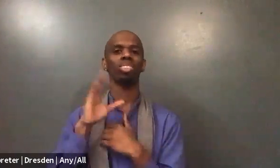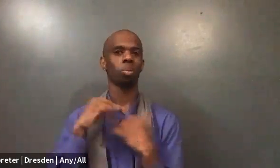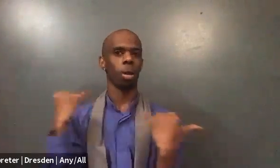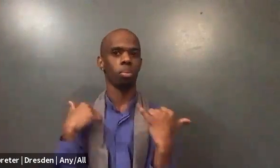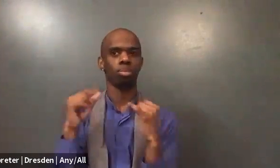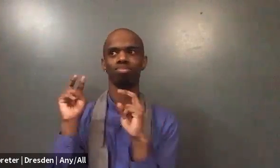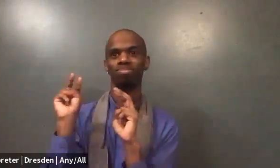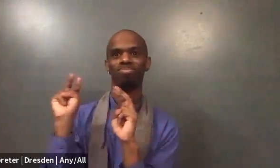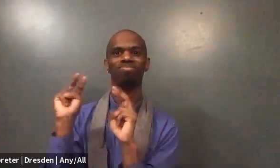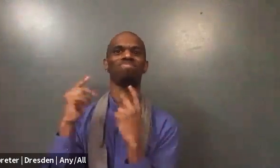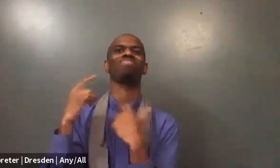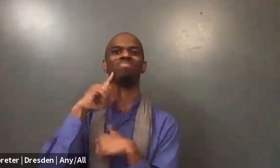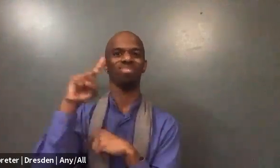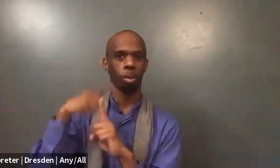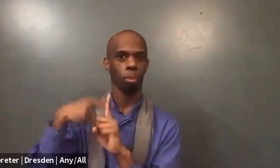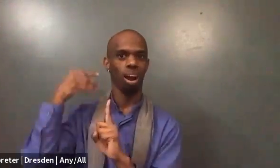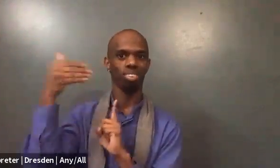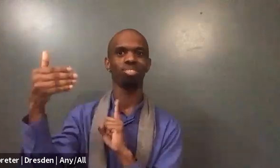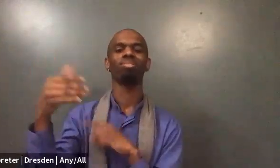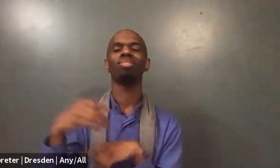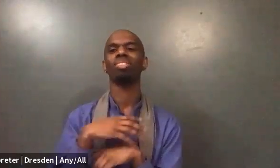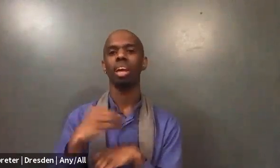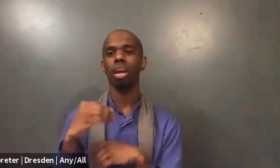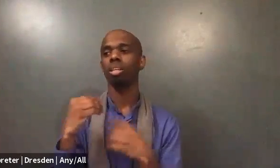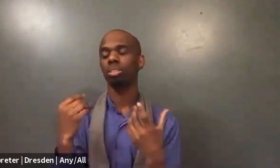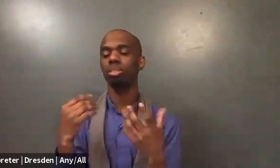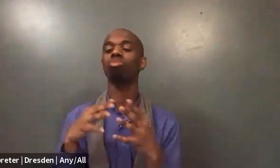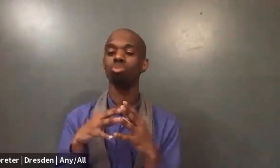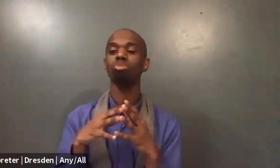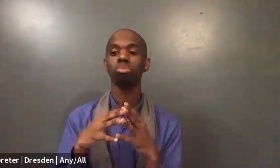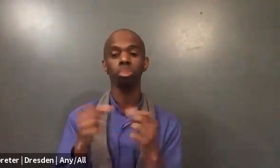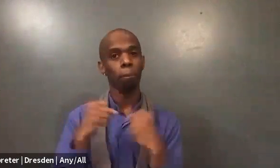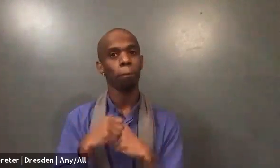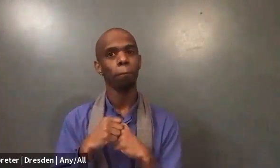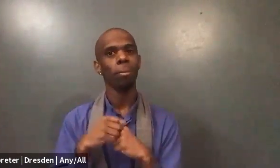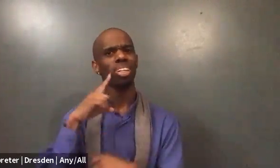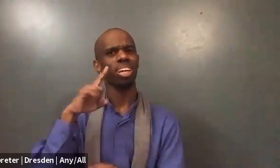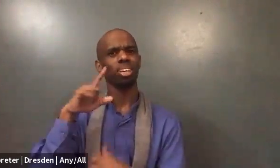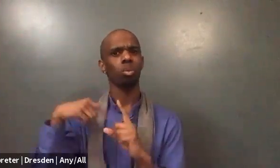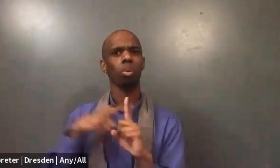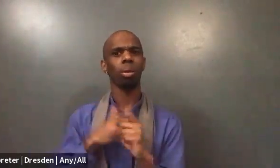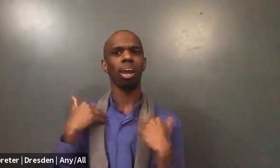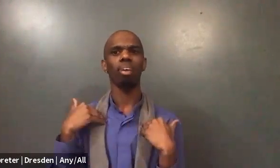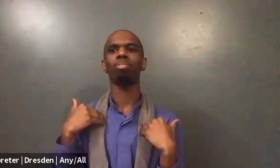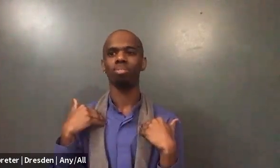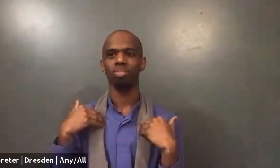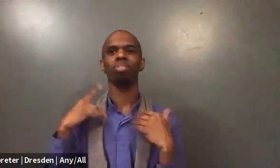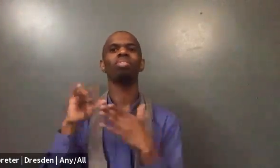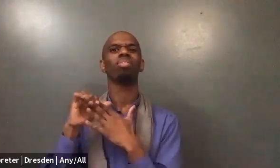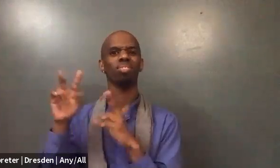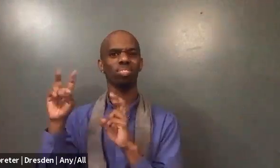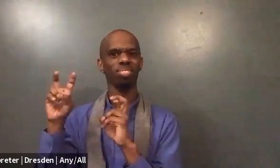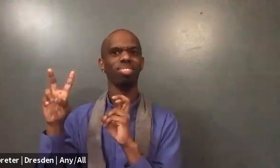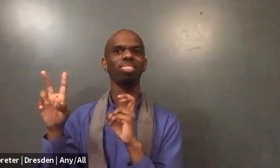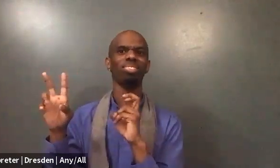of the month. And absolutely, I think when we have that tribal think, Angelica, it